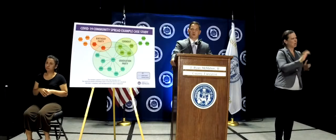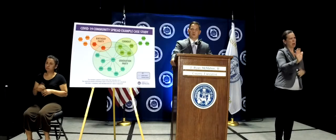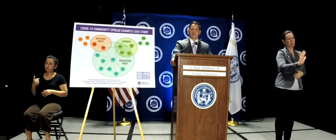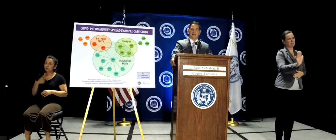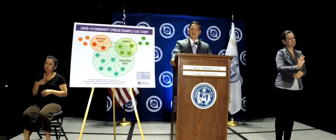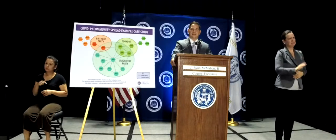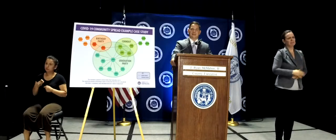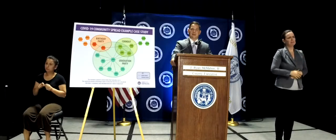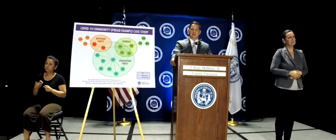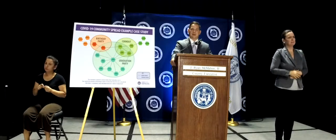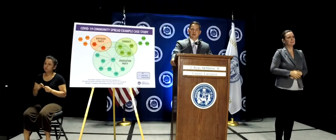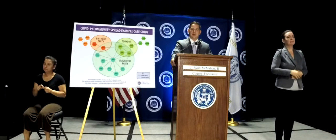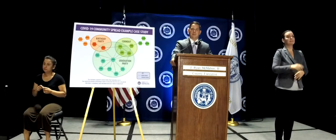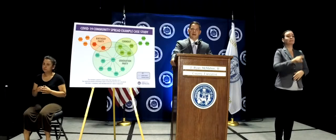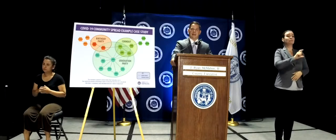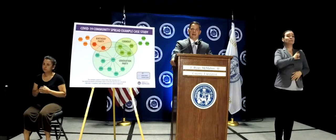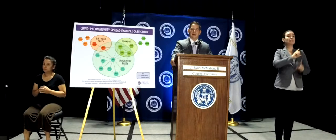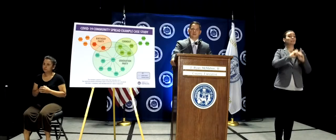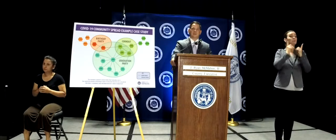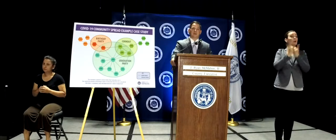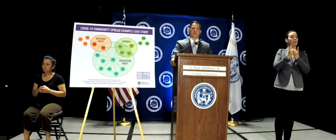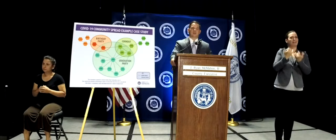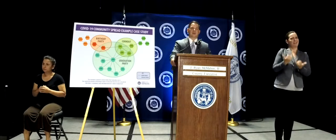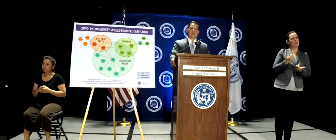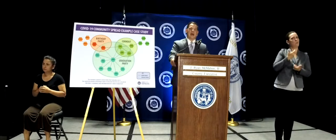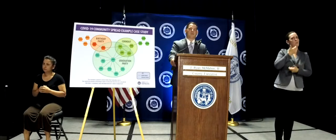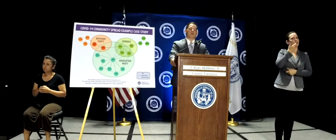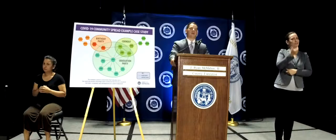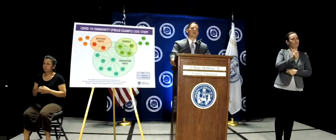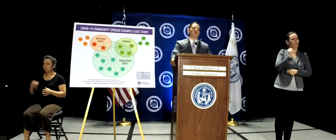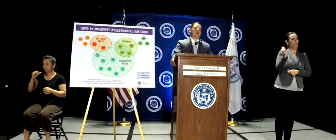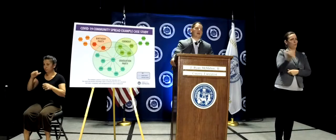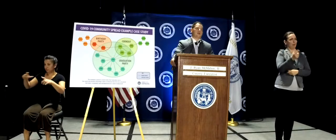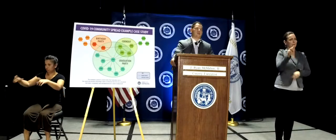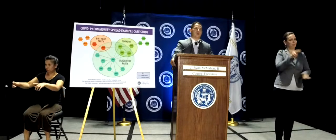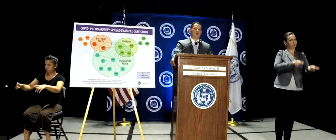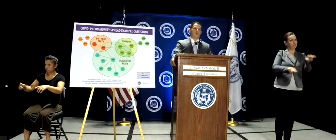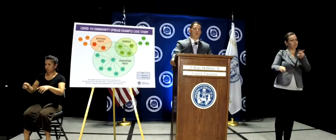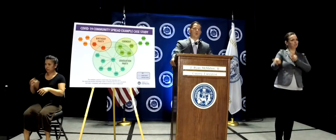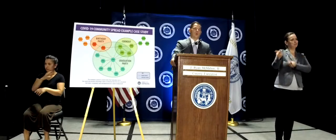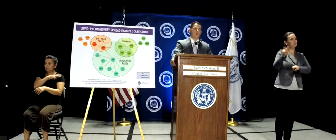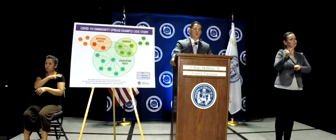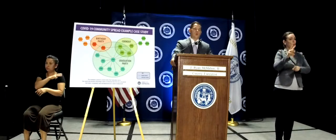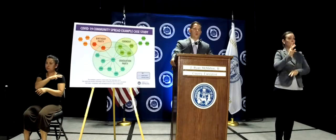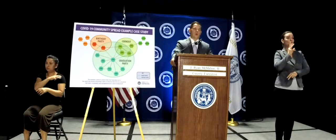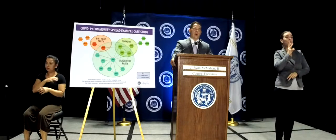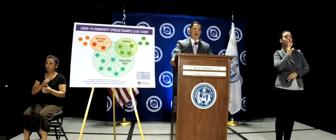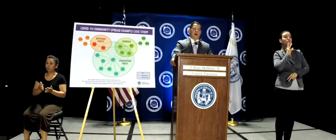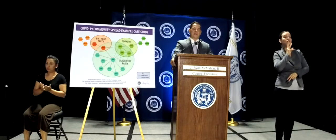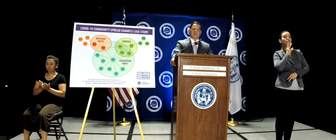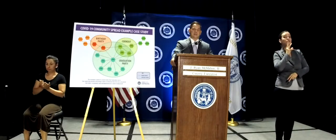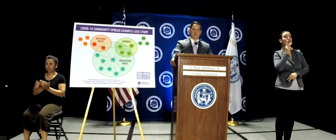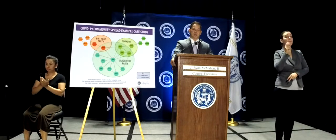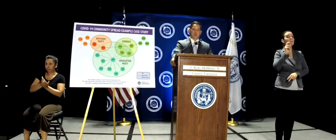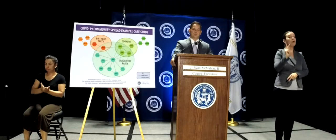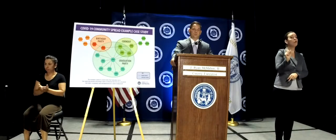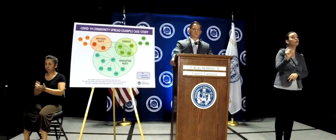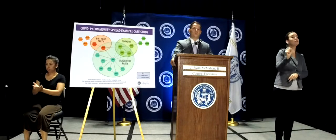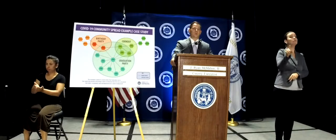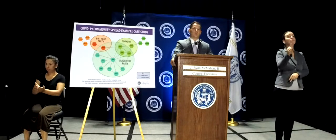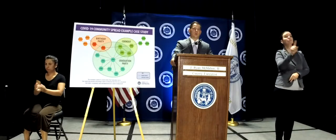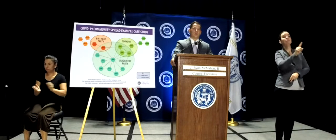we're patrolling by sea and by land to make sure this doesn't happen. And so I get the